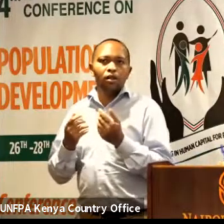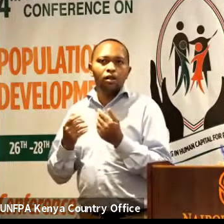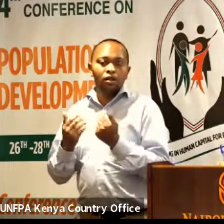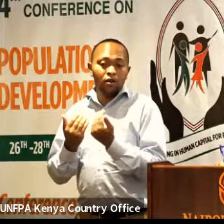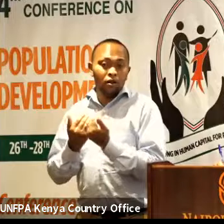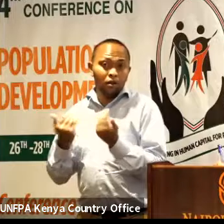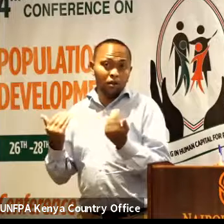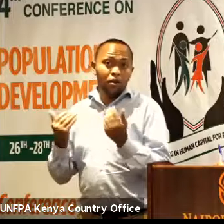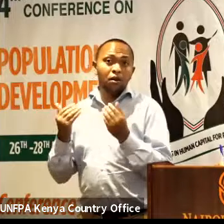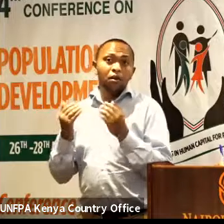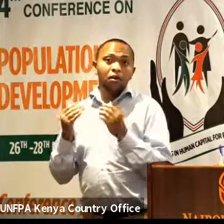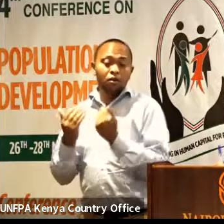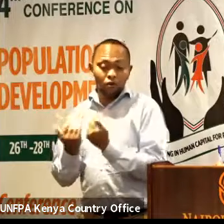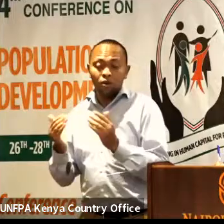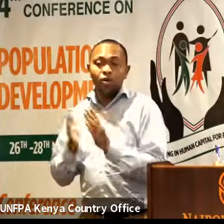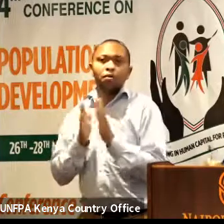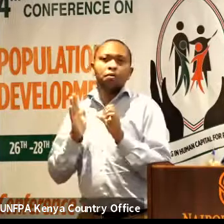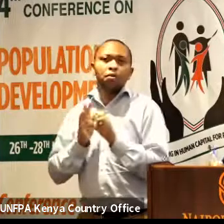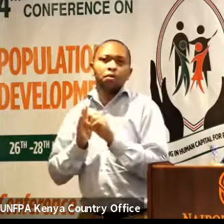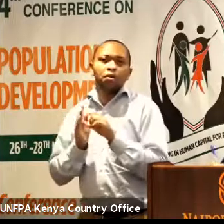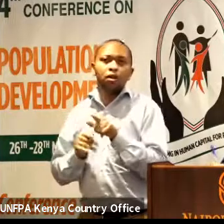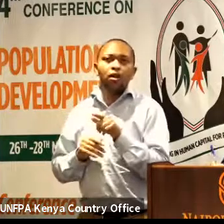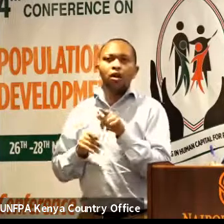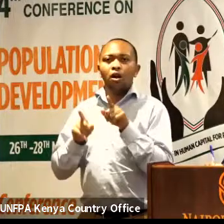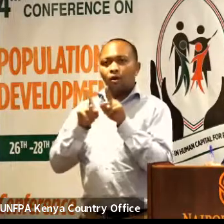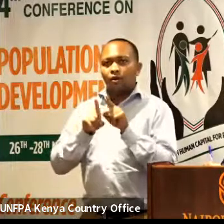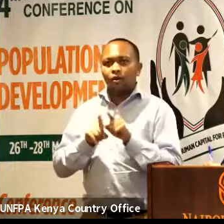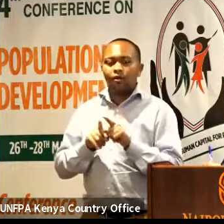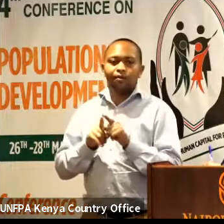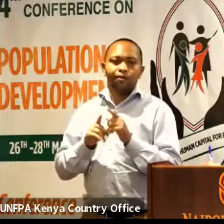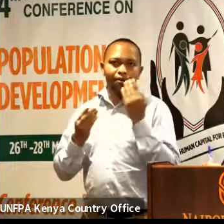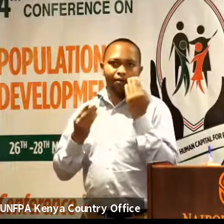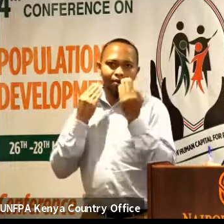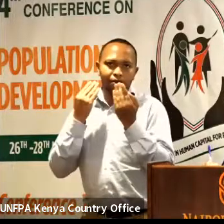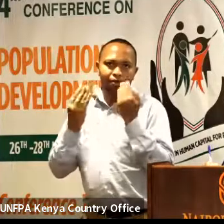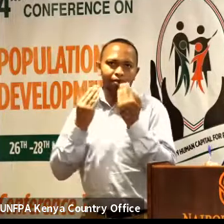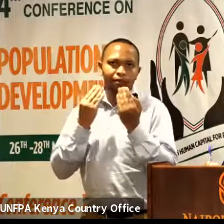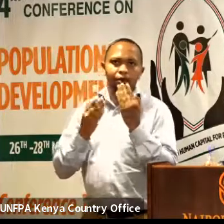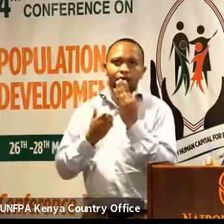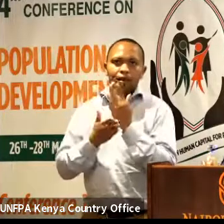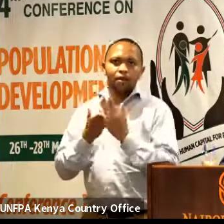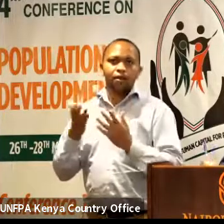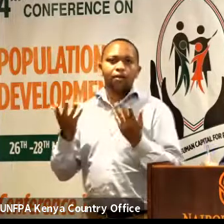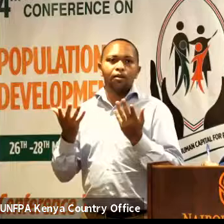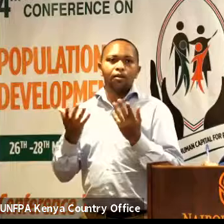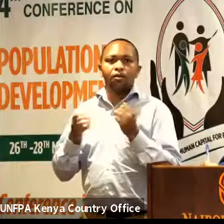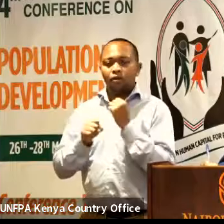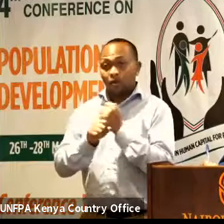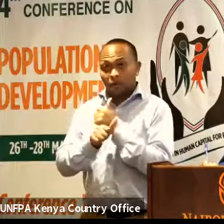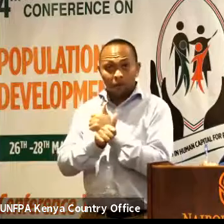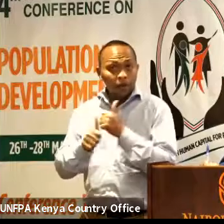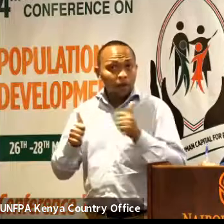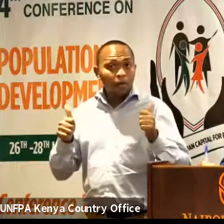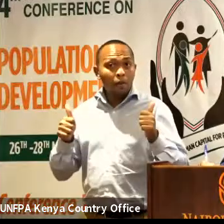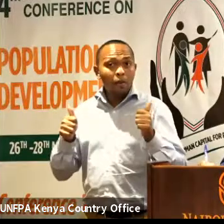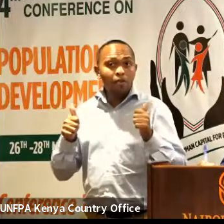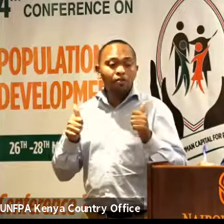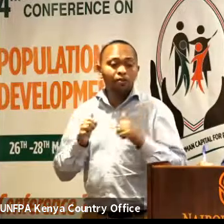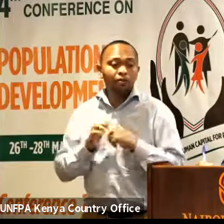is. We have also seen that apart from doing well in, although we are doing